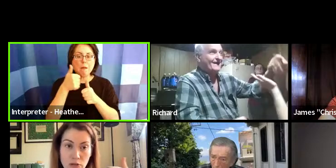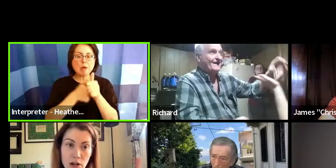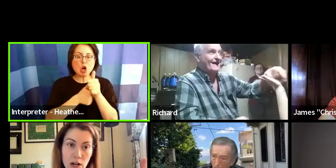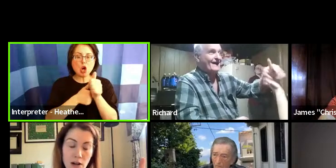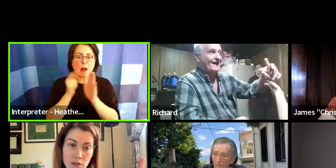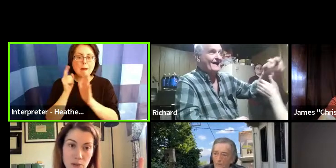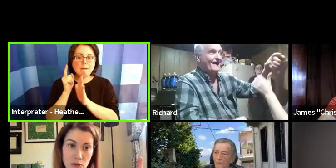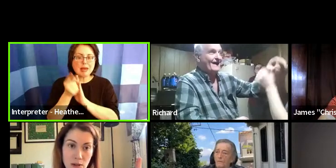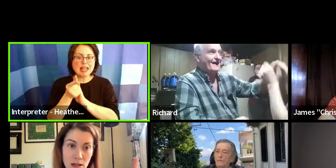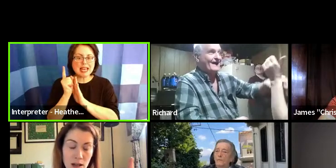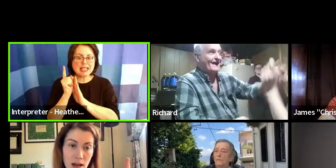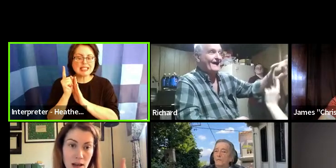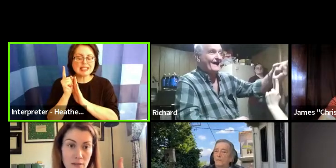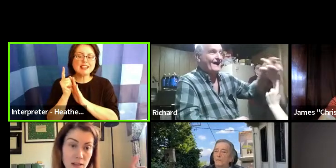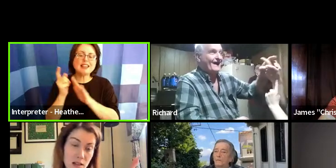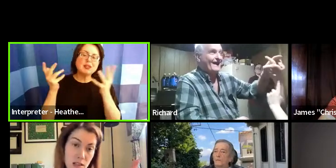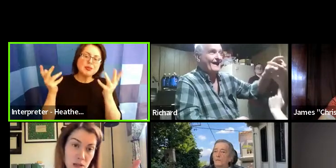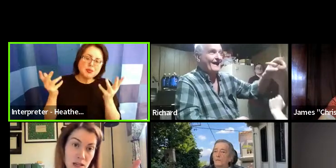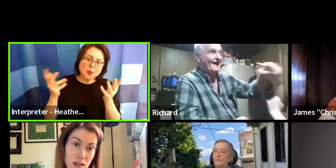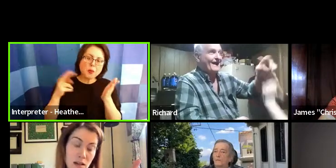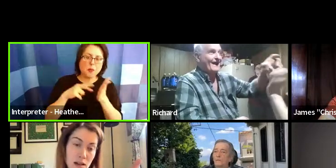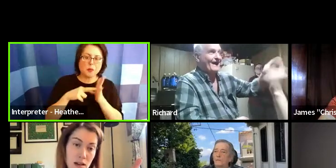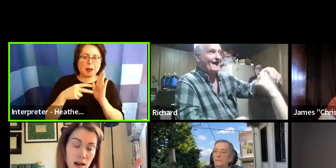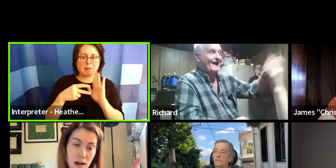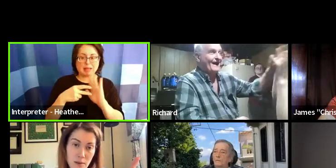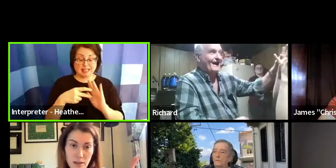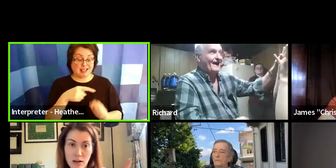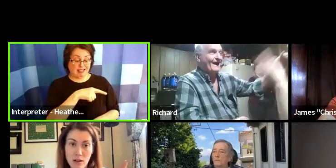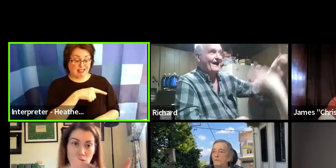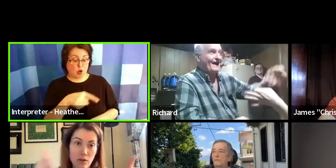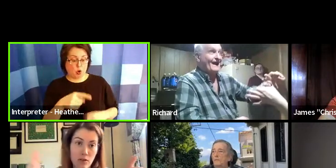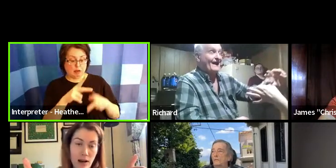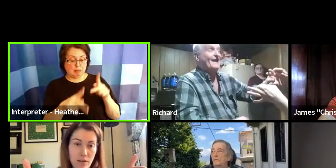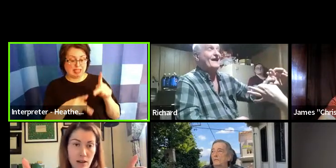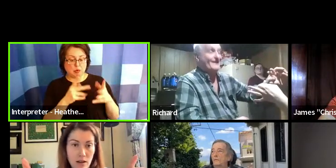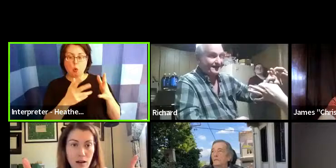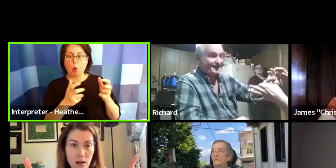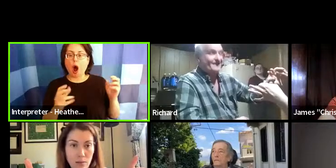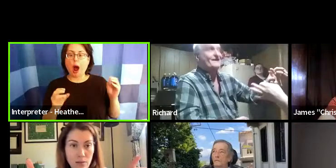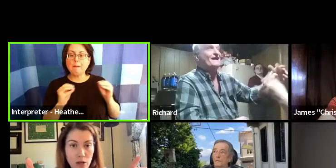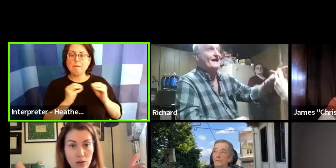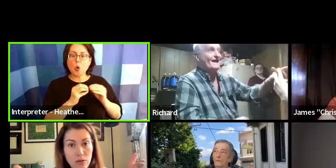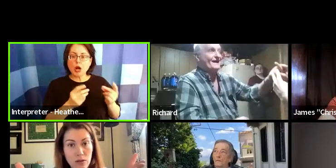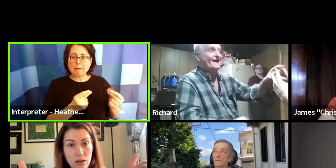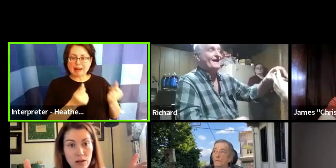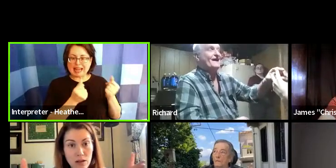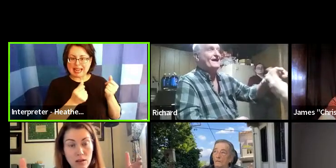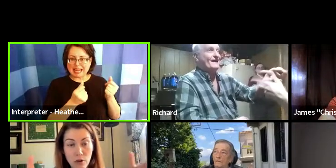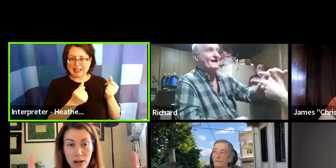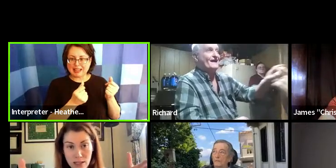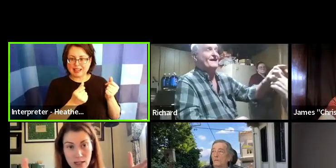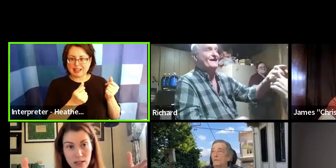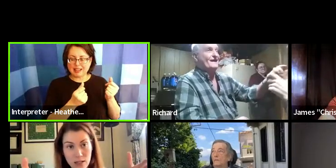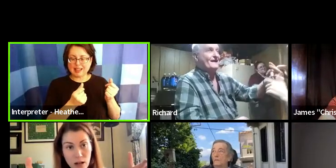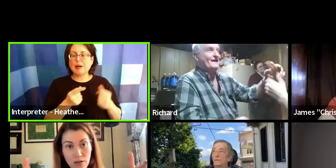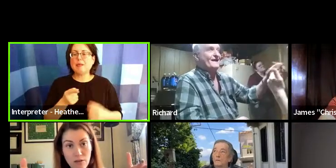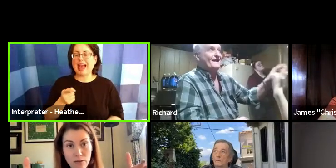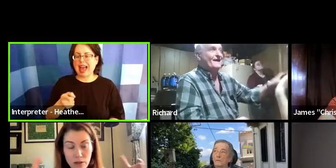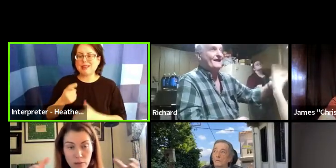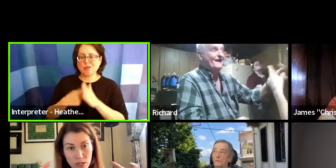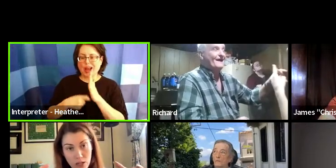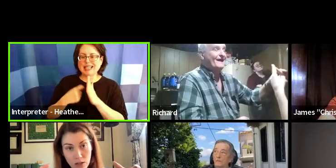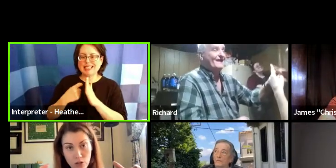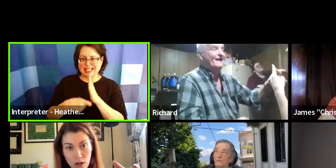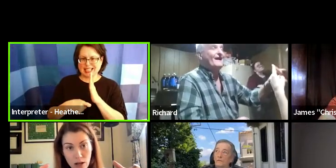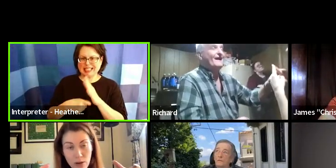You do have trade-offs between having the speed and then also having, the priciness